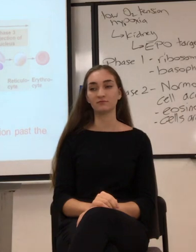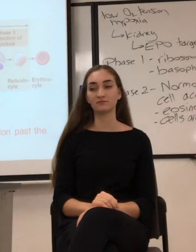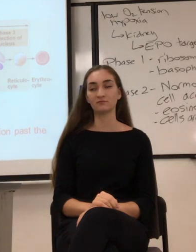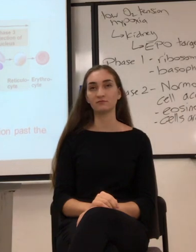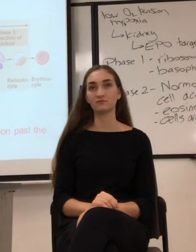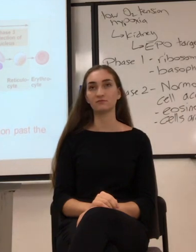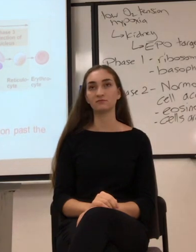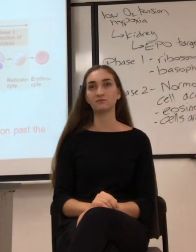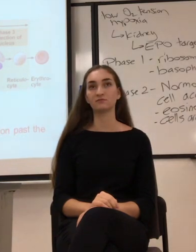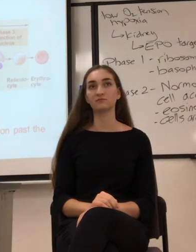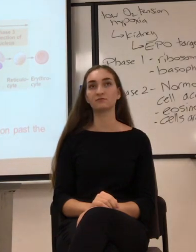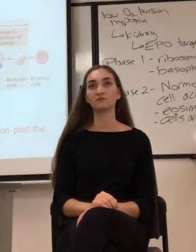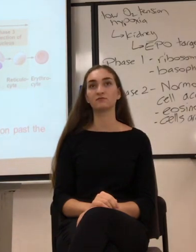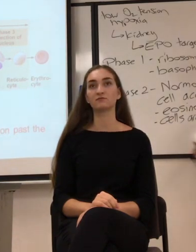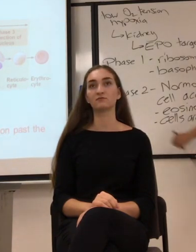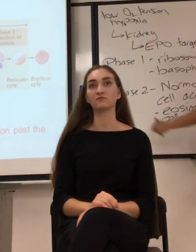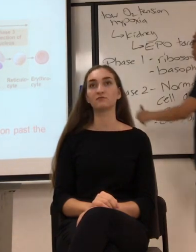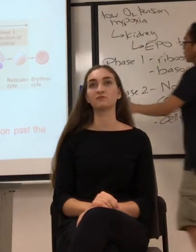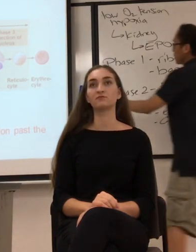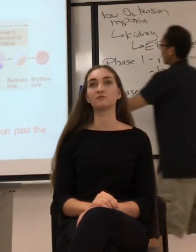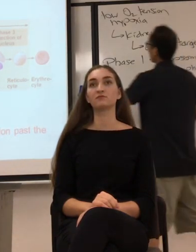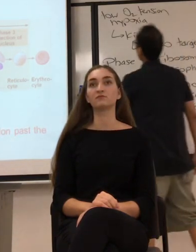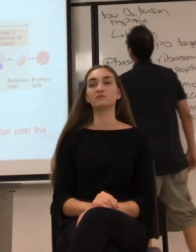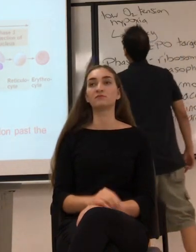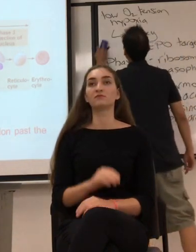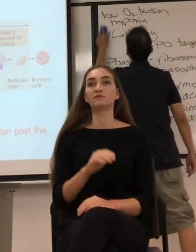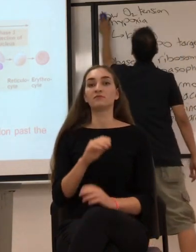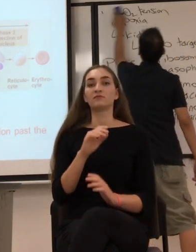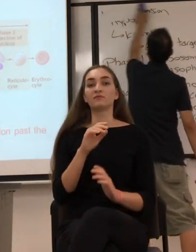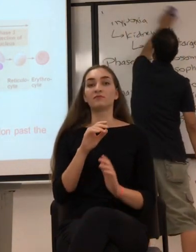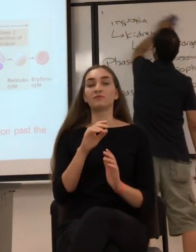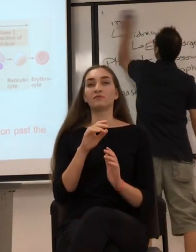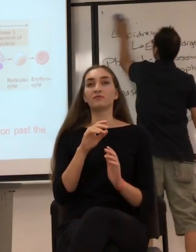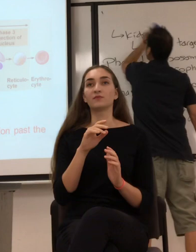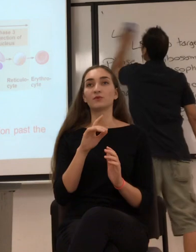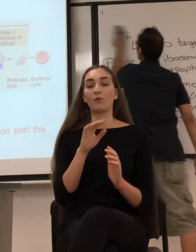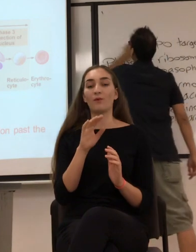So put eject nucleus with phase three.